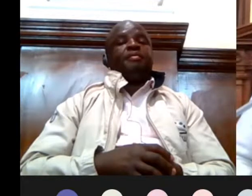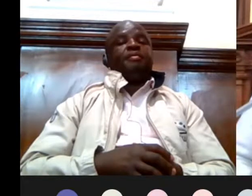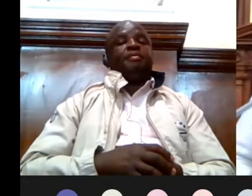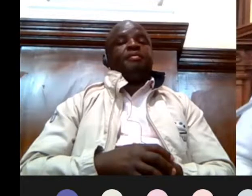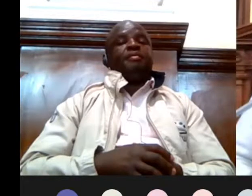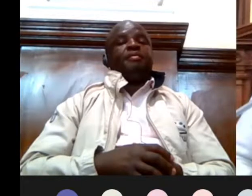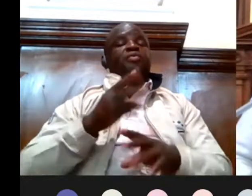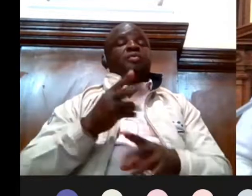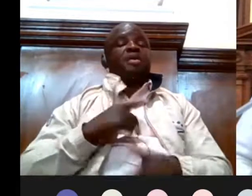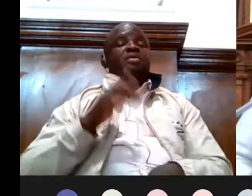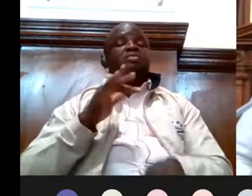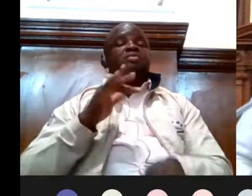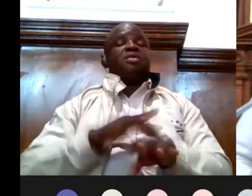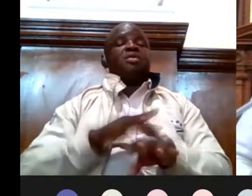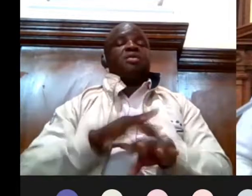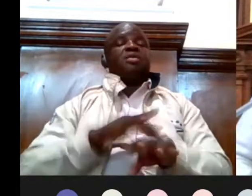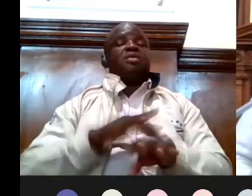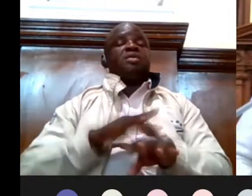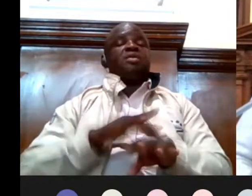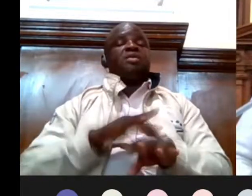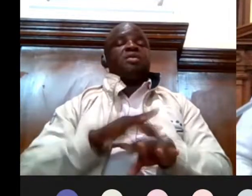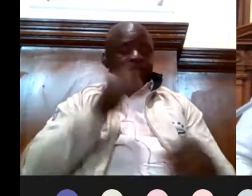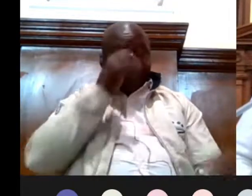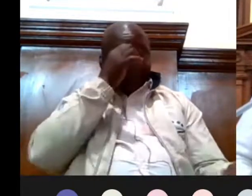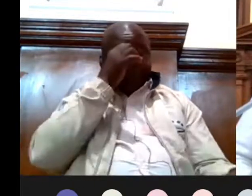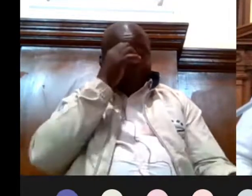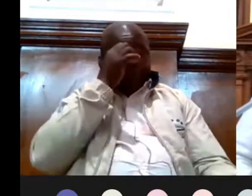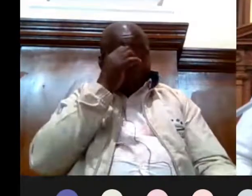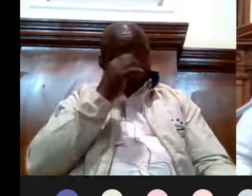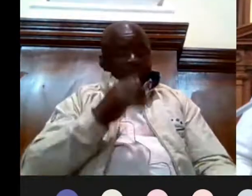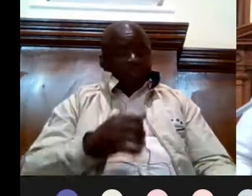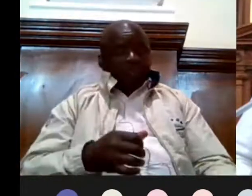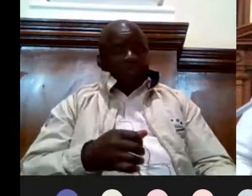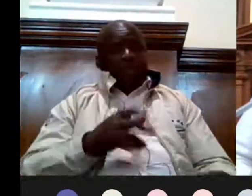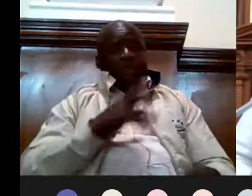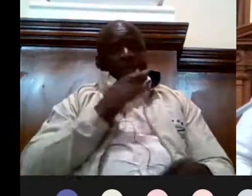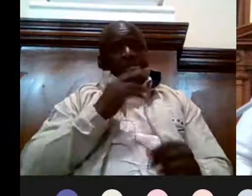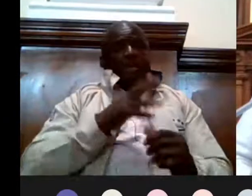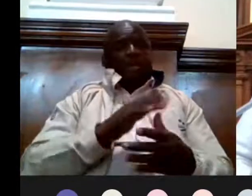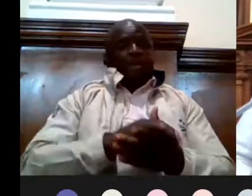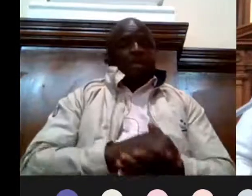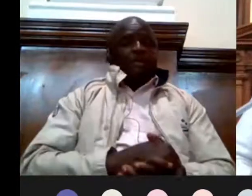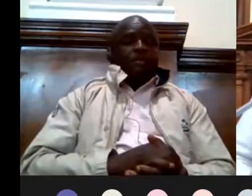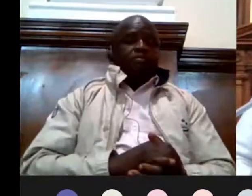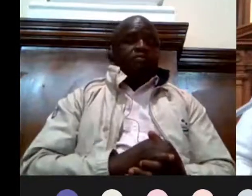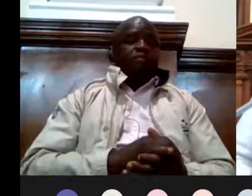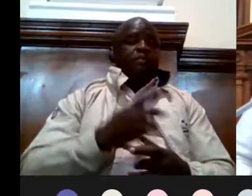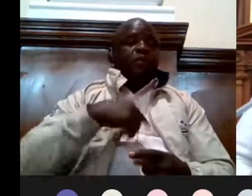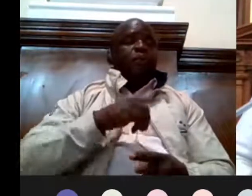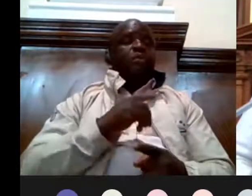strap the women, we strap the rock. Honorable Speaker, we pay tribute